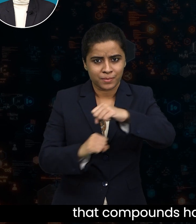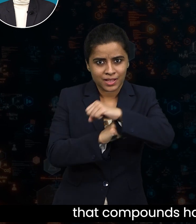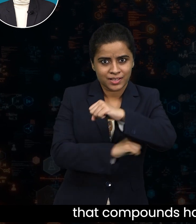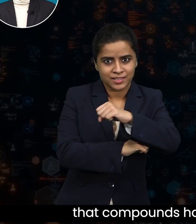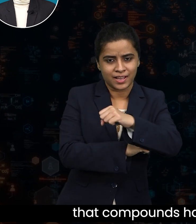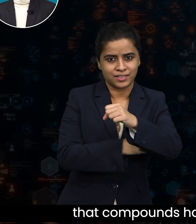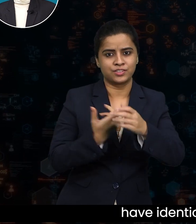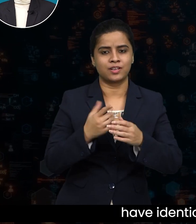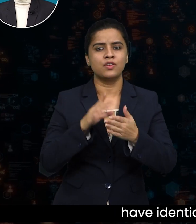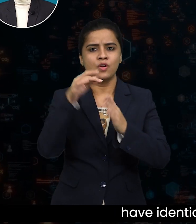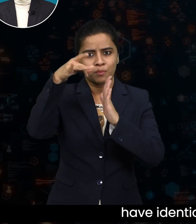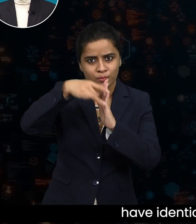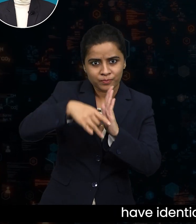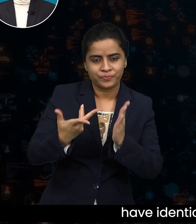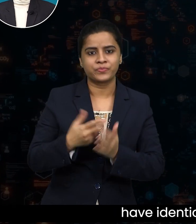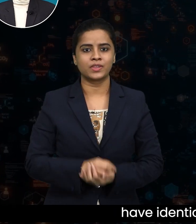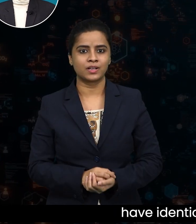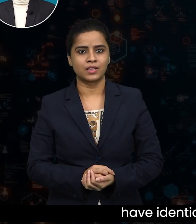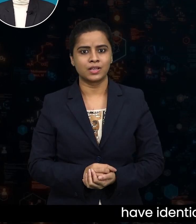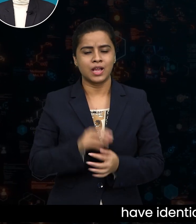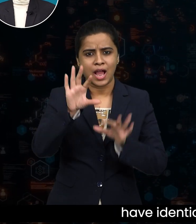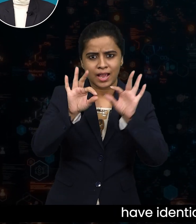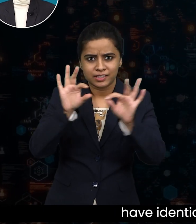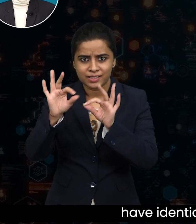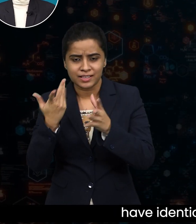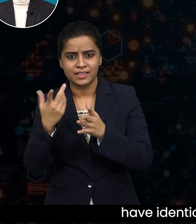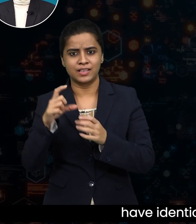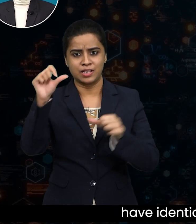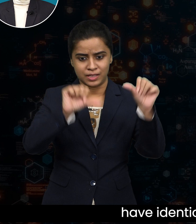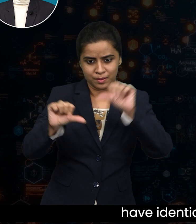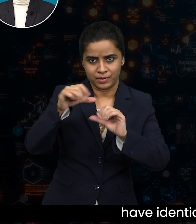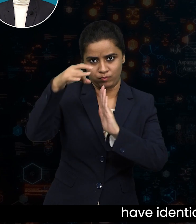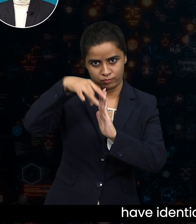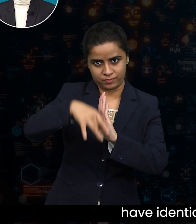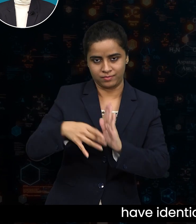features, have identical chemical properties.